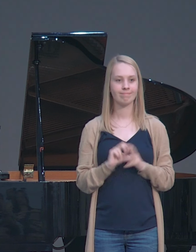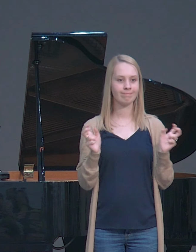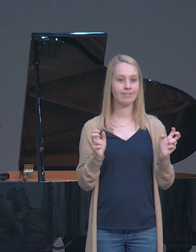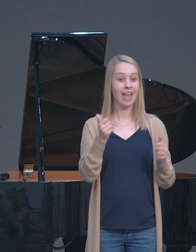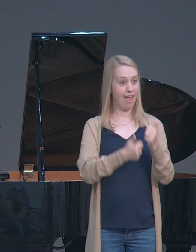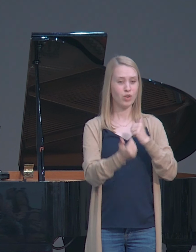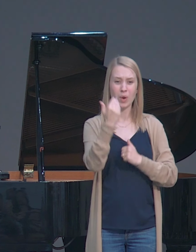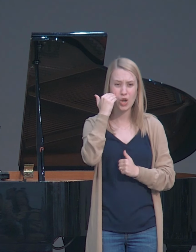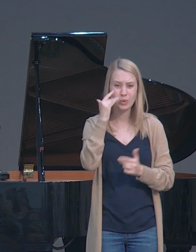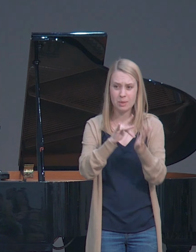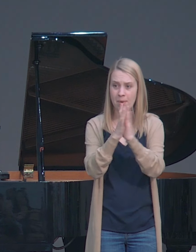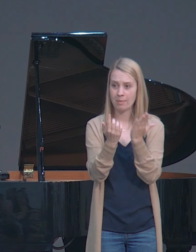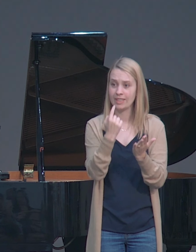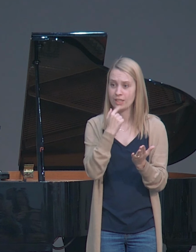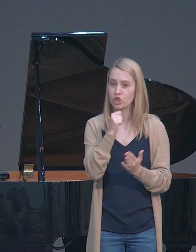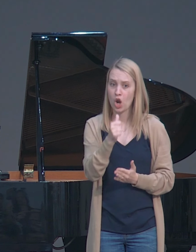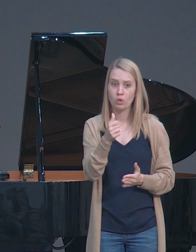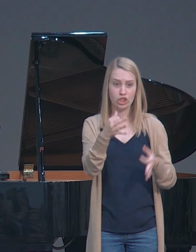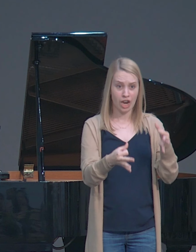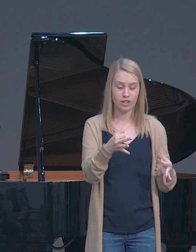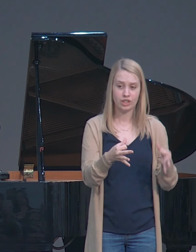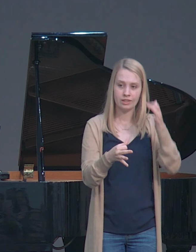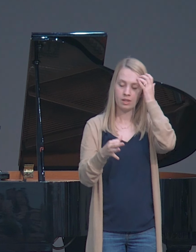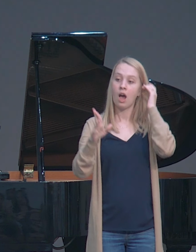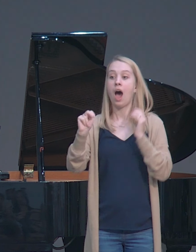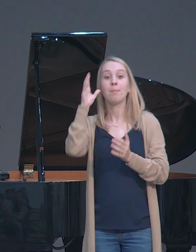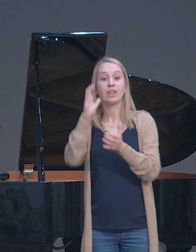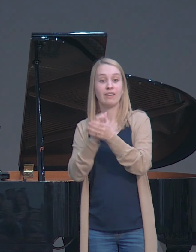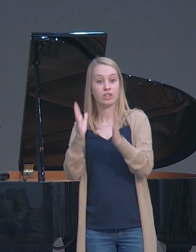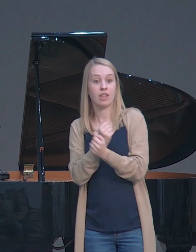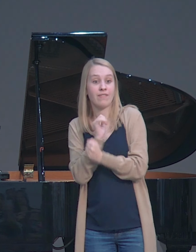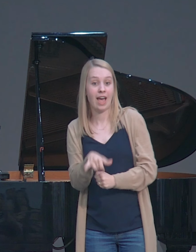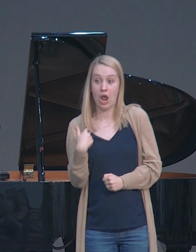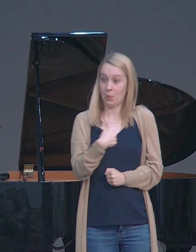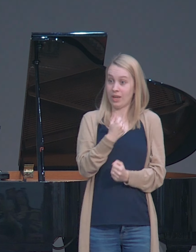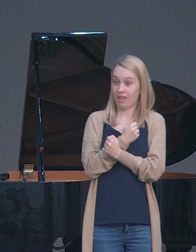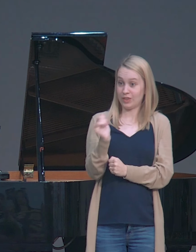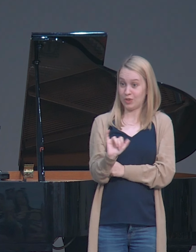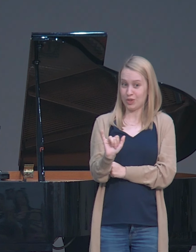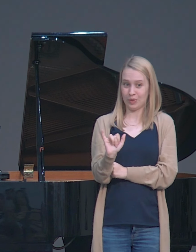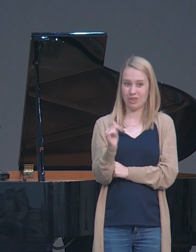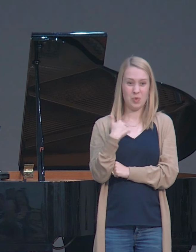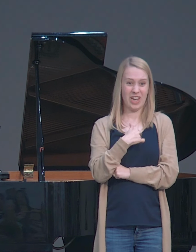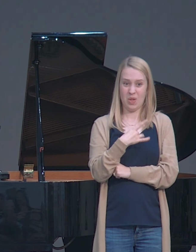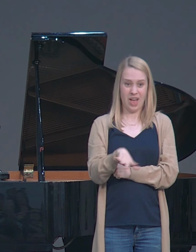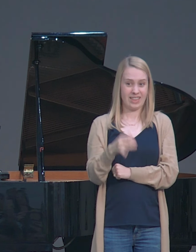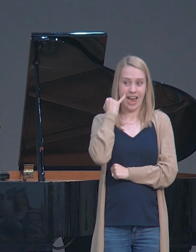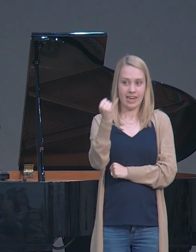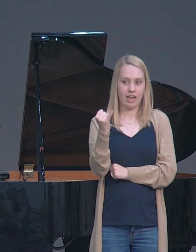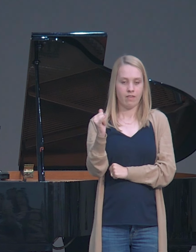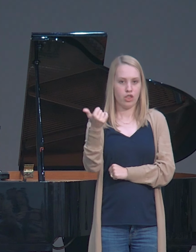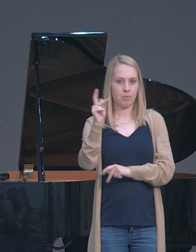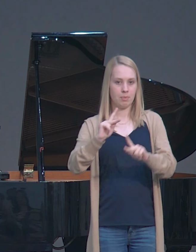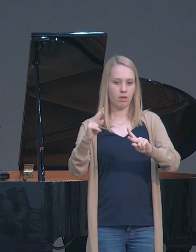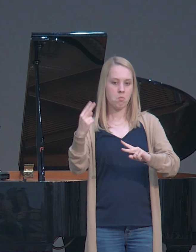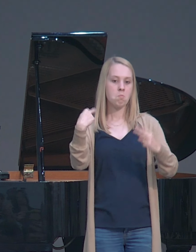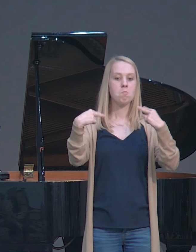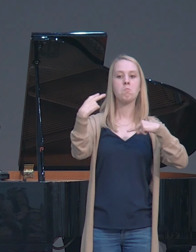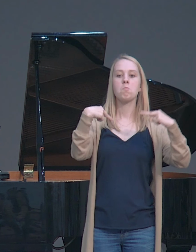don't judge. Unbelievers love that. Many of us love that because we don't like the idea of being evaluated